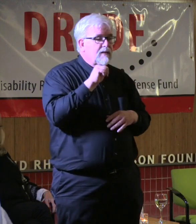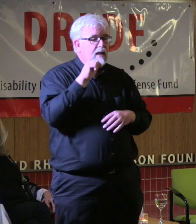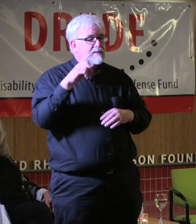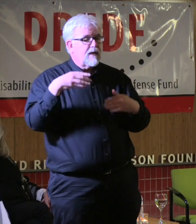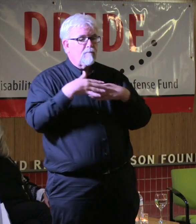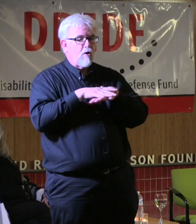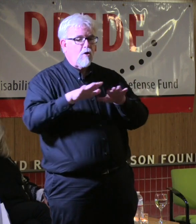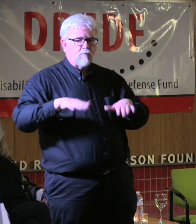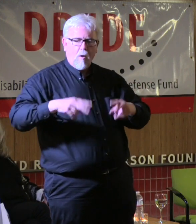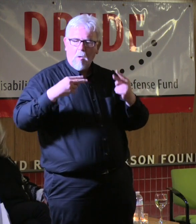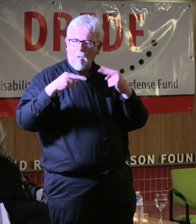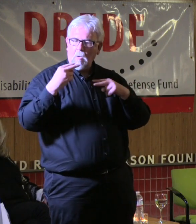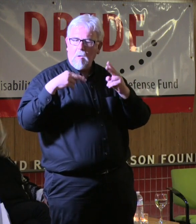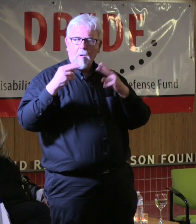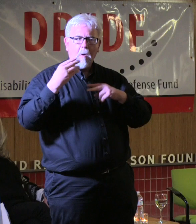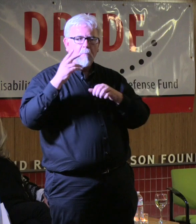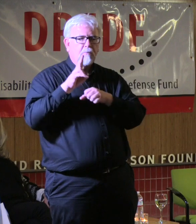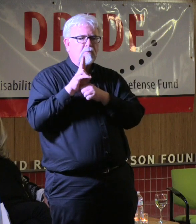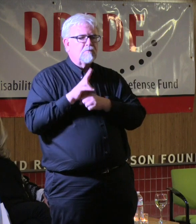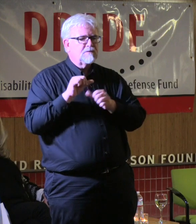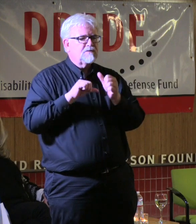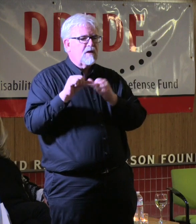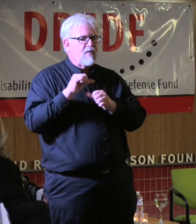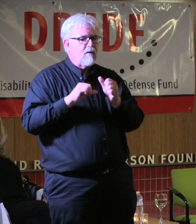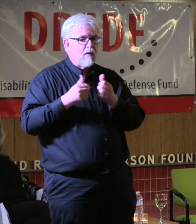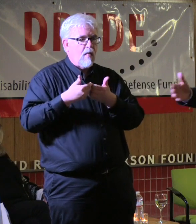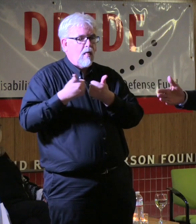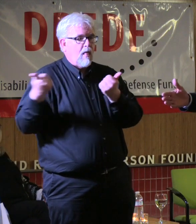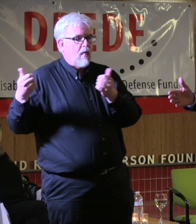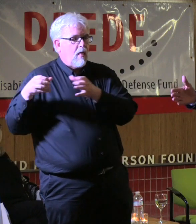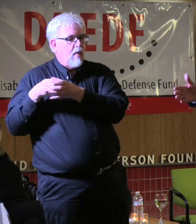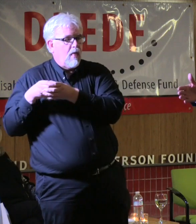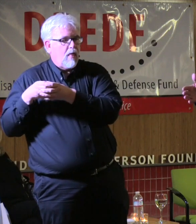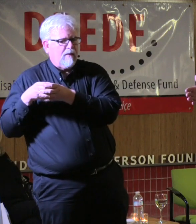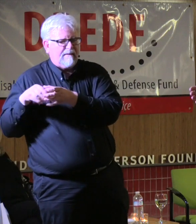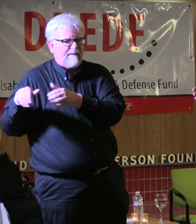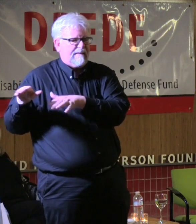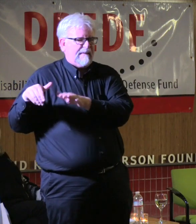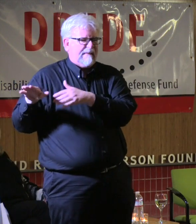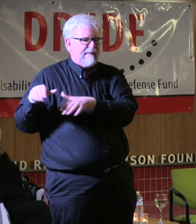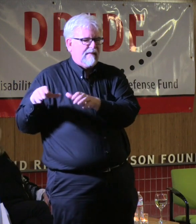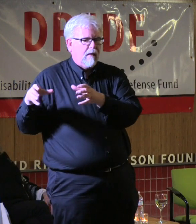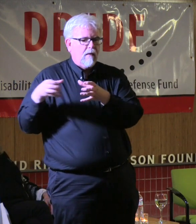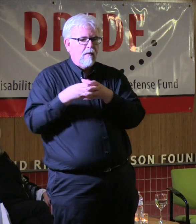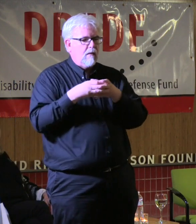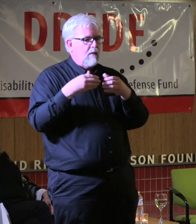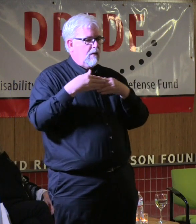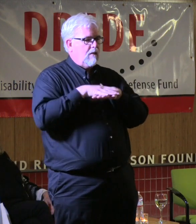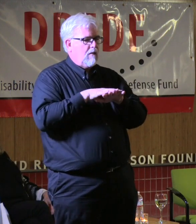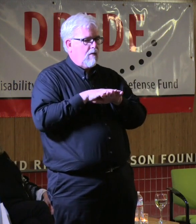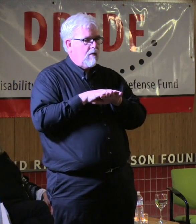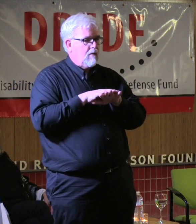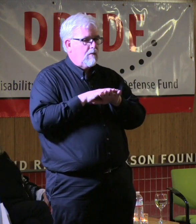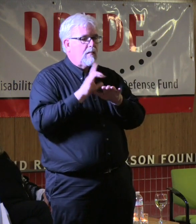So kids grow up together. They don't think it's any big deal to work alongside someone with a disability.